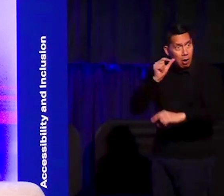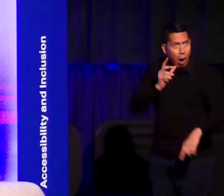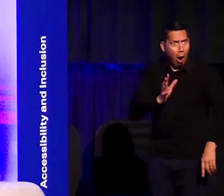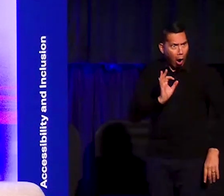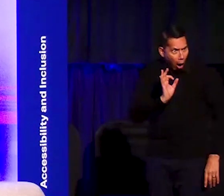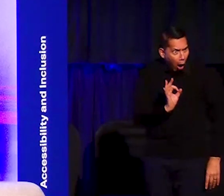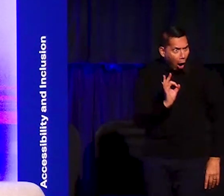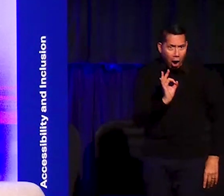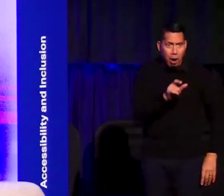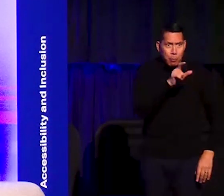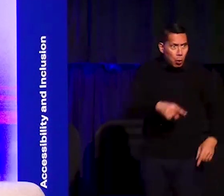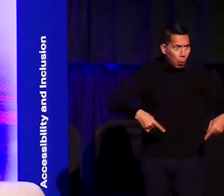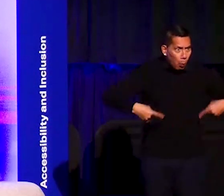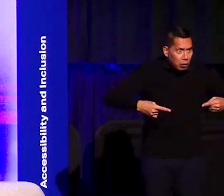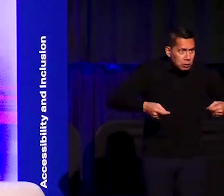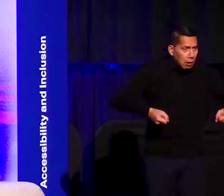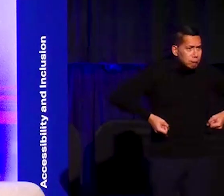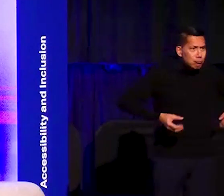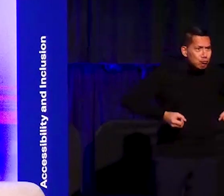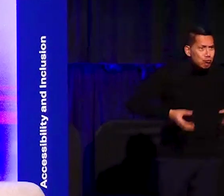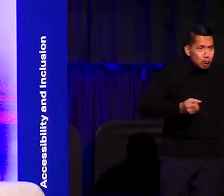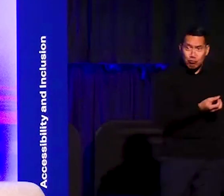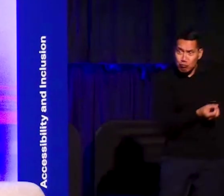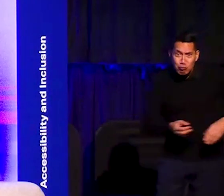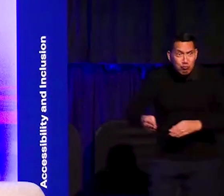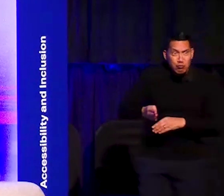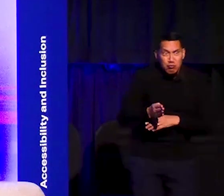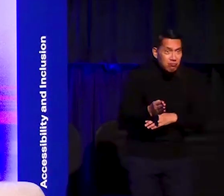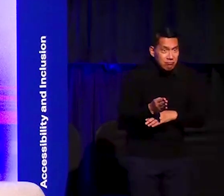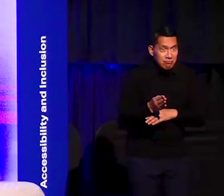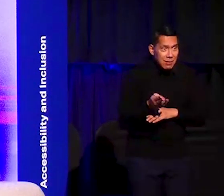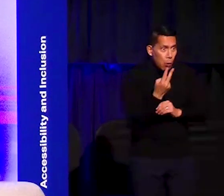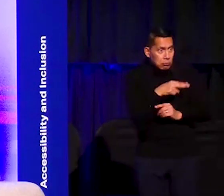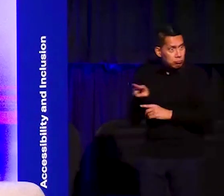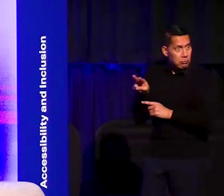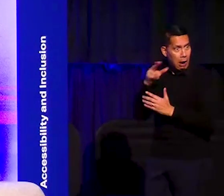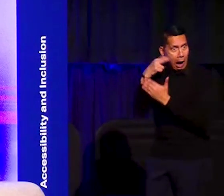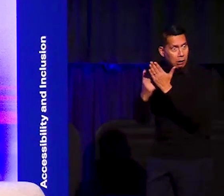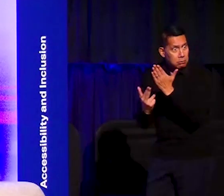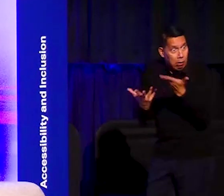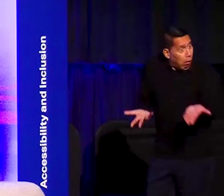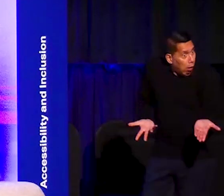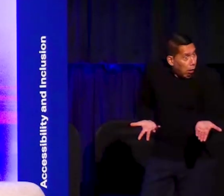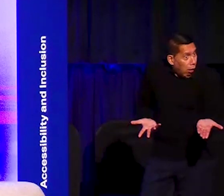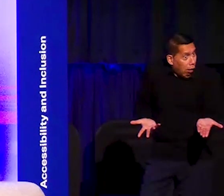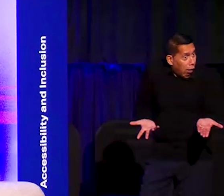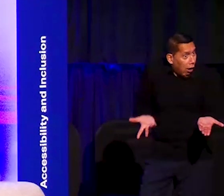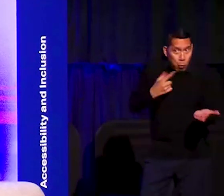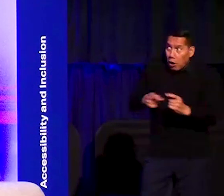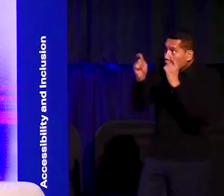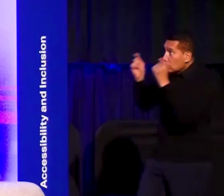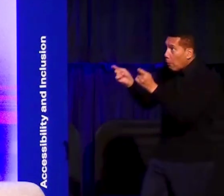If someone in a wheelchair comes to the National Art Gallery of Australia, they probably want to look at some art. So we'll put some art